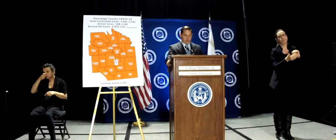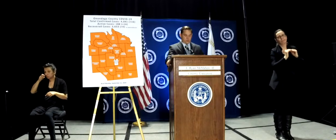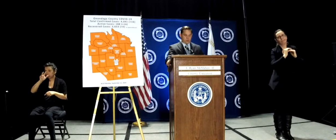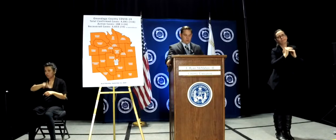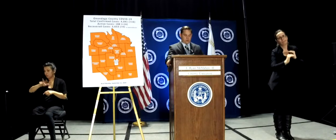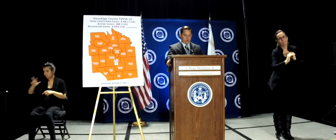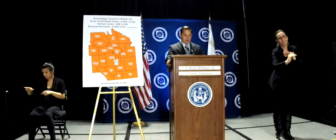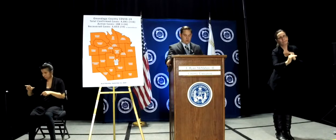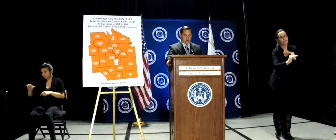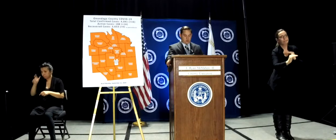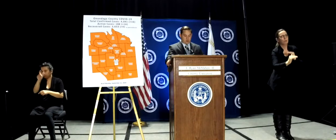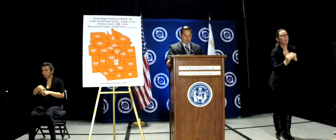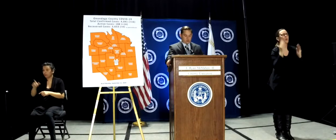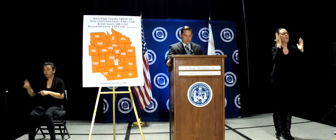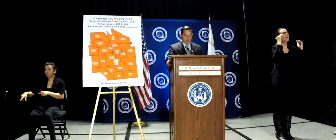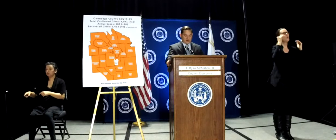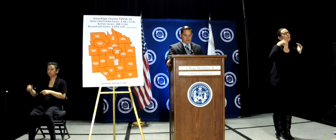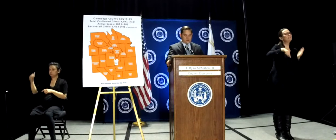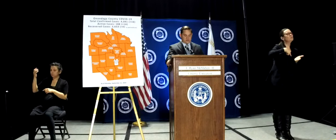numbers later in the week here.